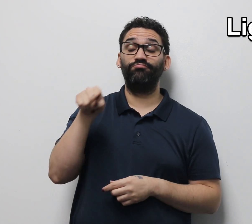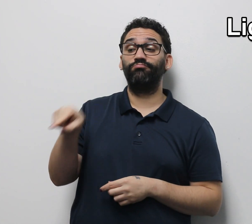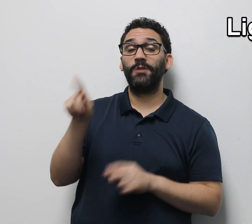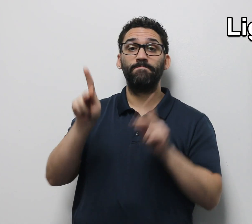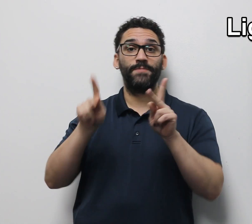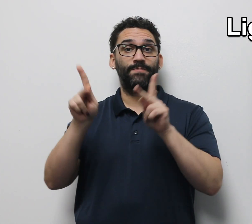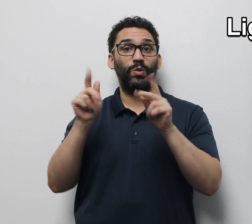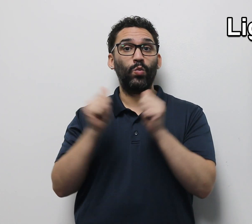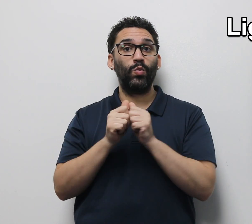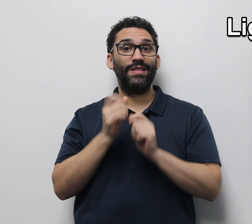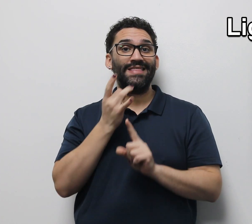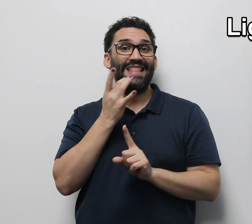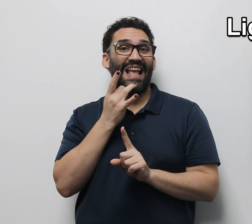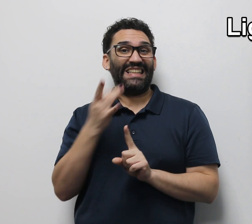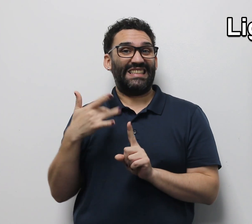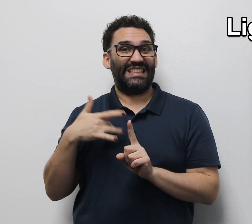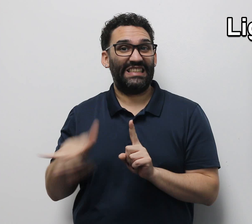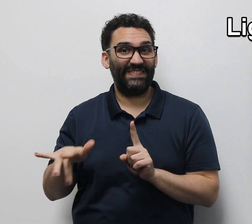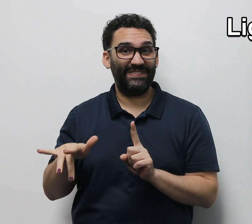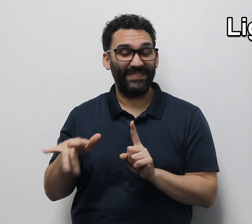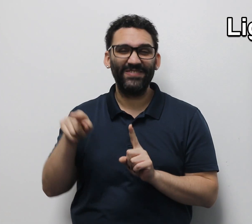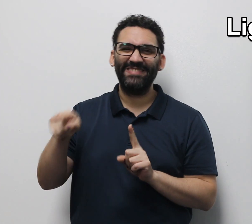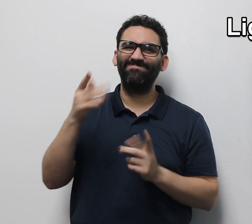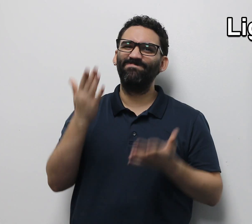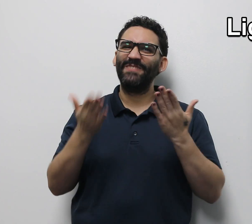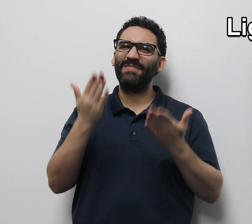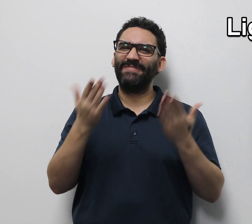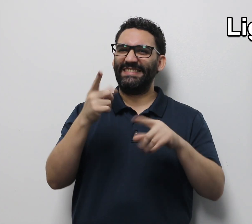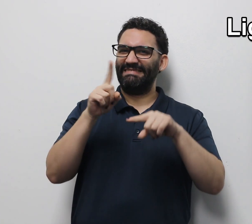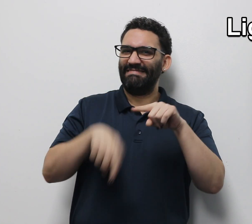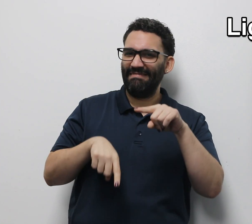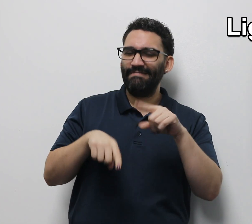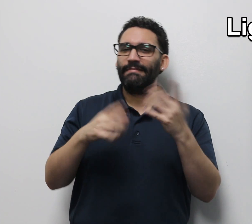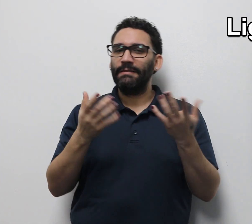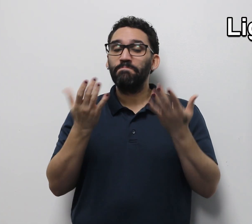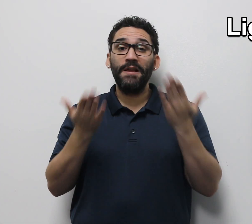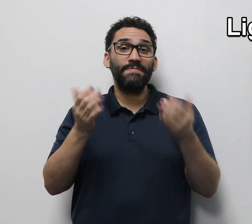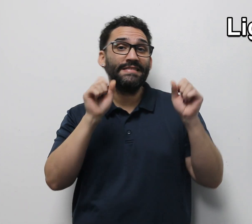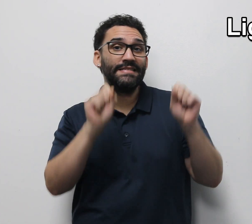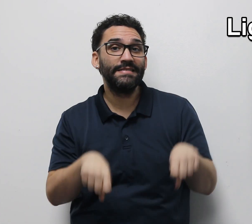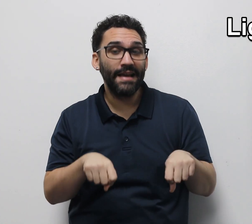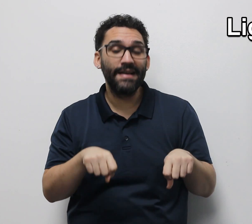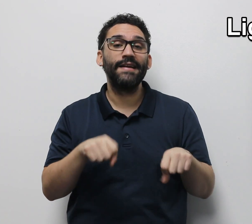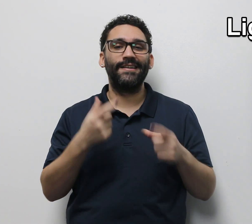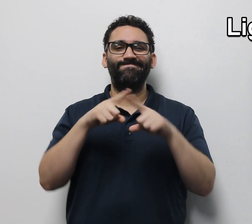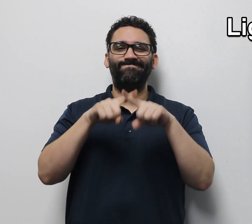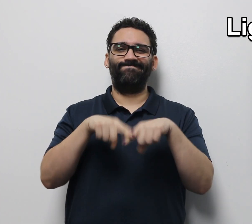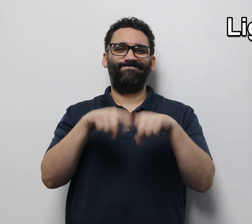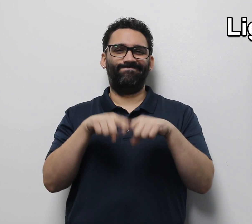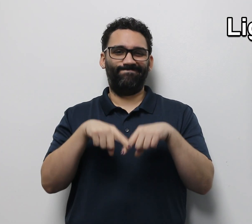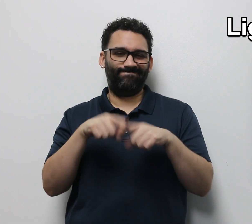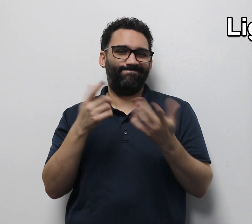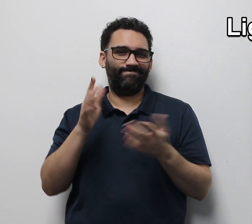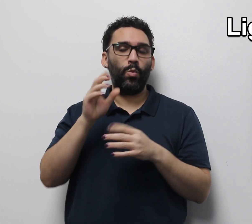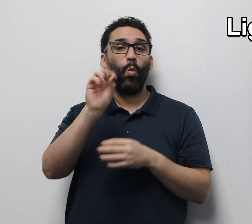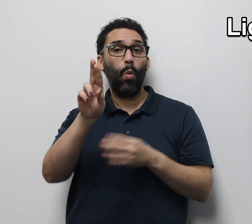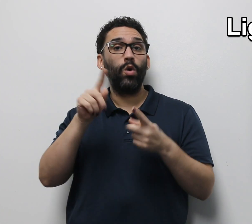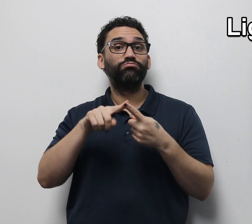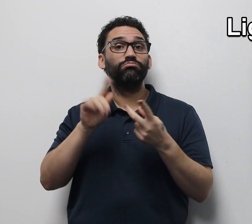People with light sensitivity may not benefit from light therapy, but of course that depends on the individual.